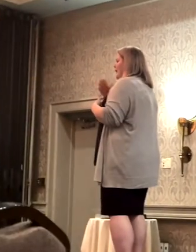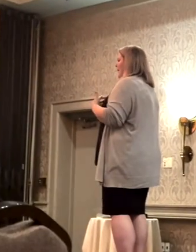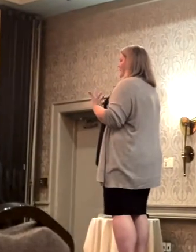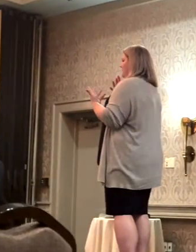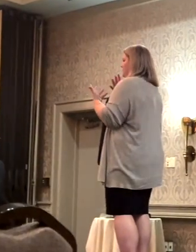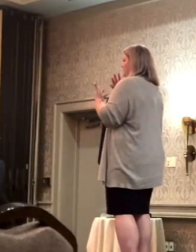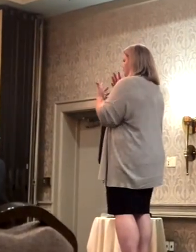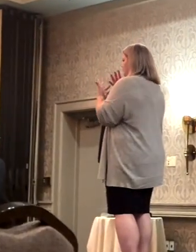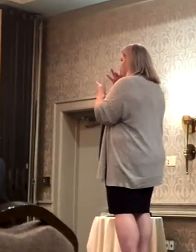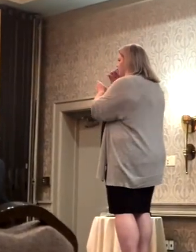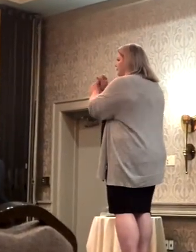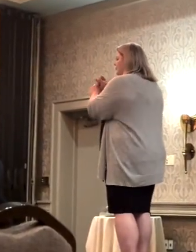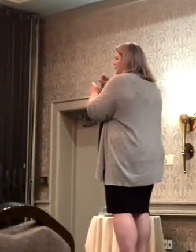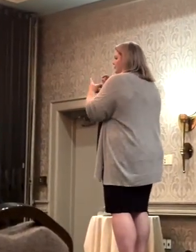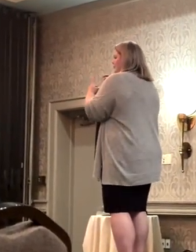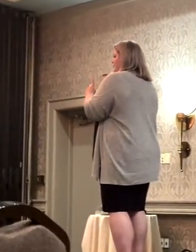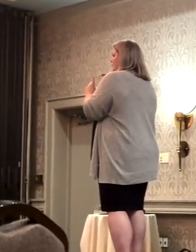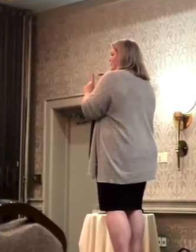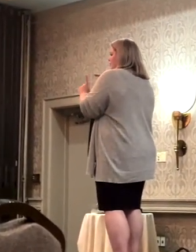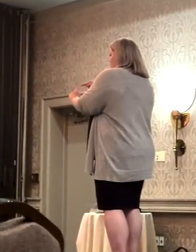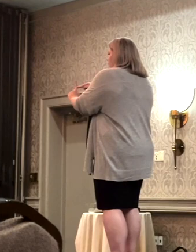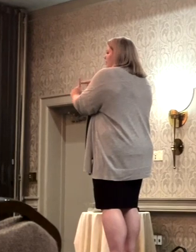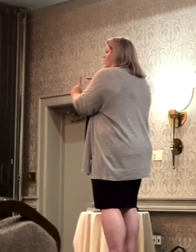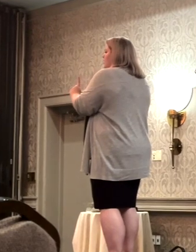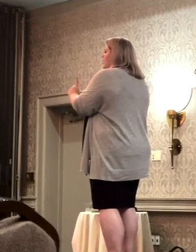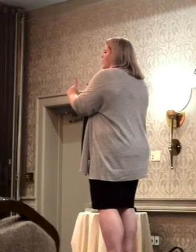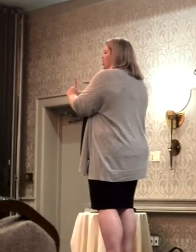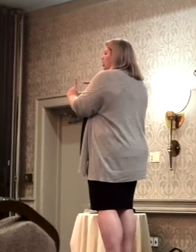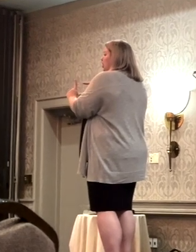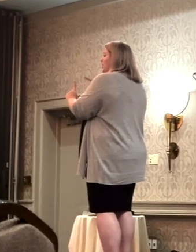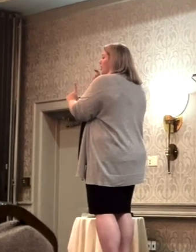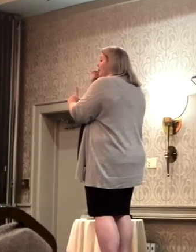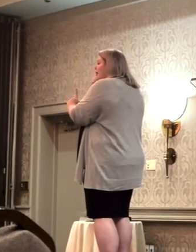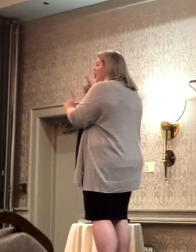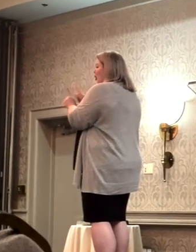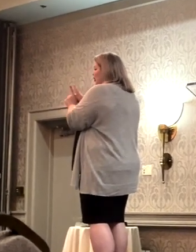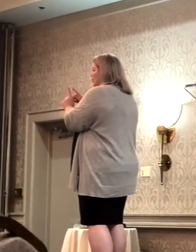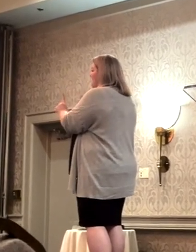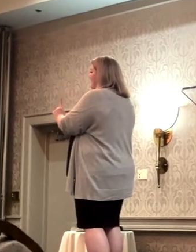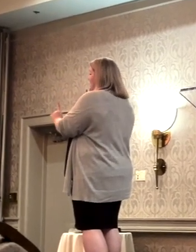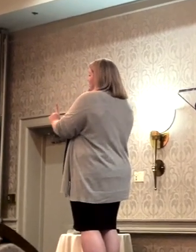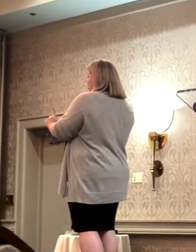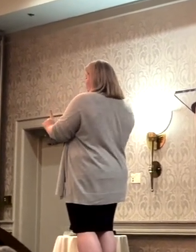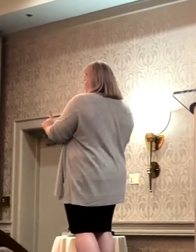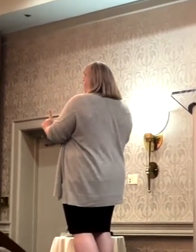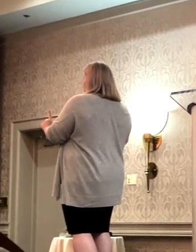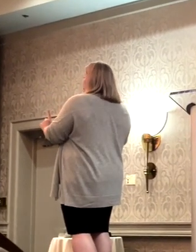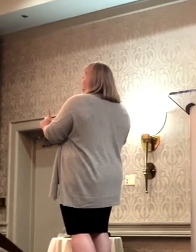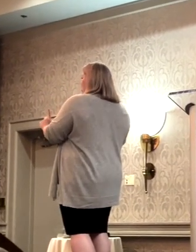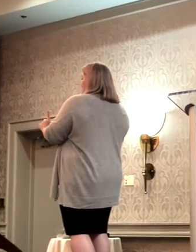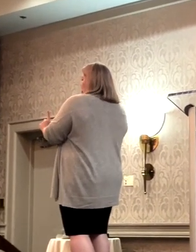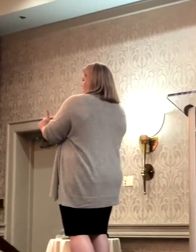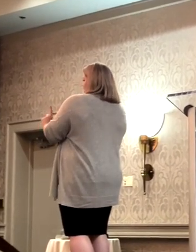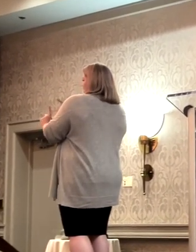Judge Goldberg was never diminished by the fact that she's my daughter's favorite judge, and I'm not.